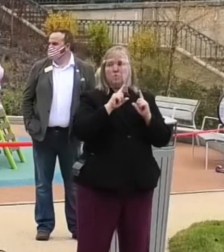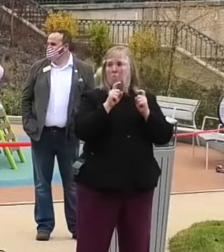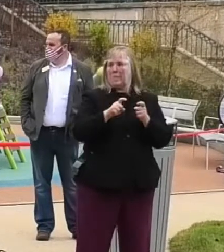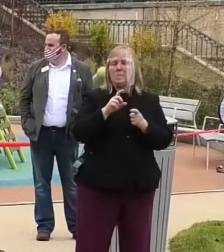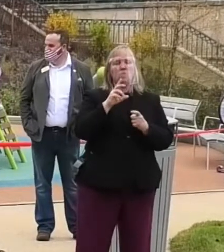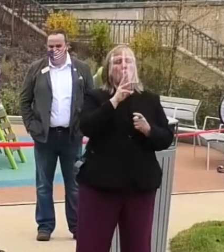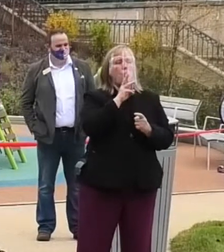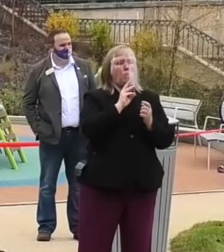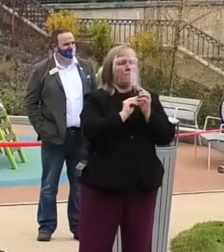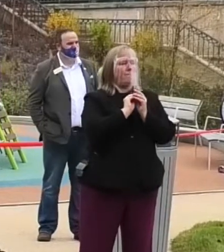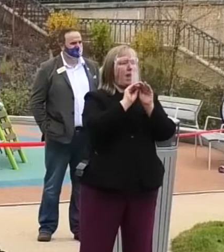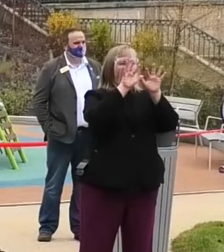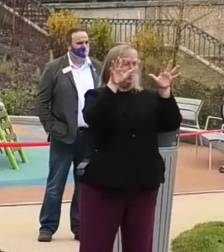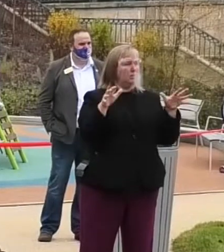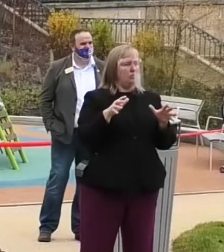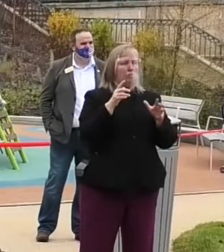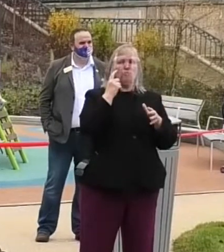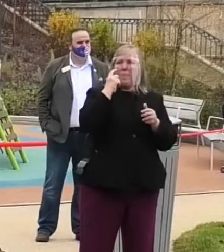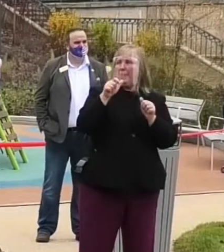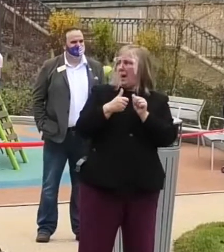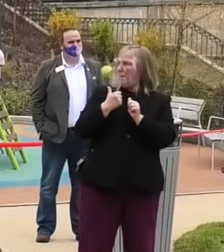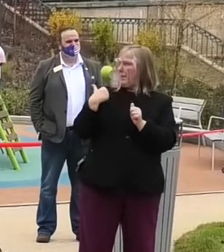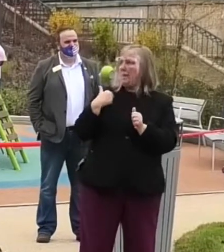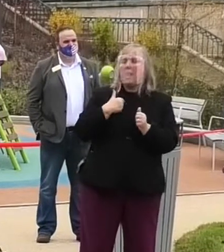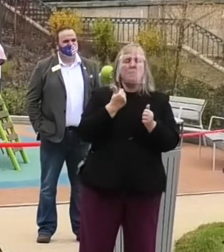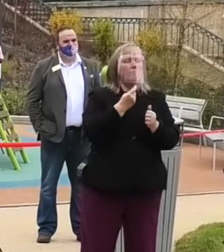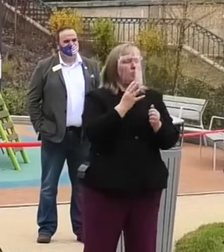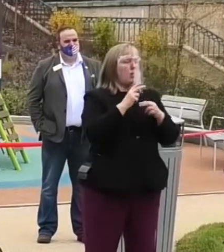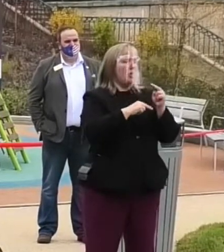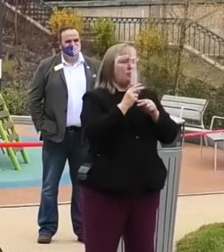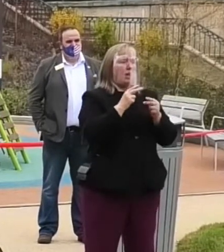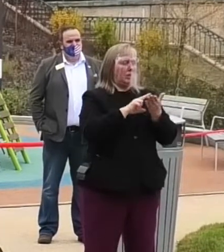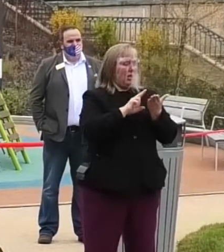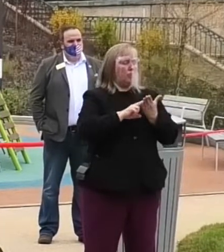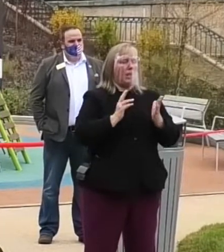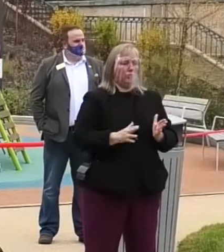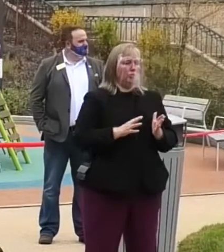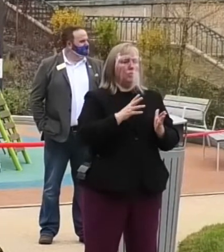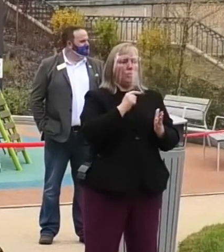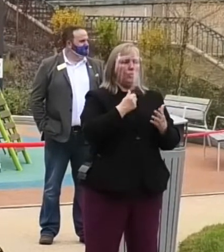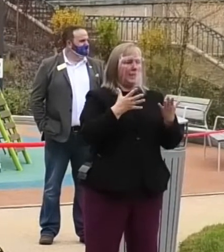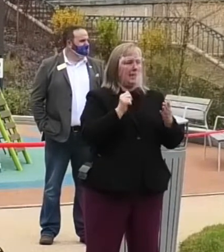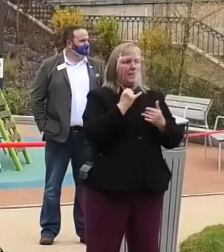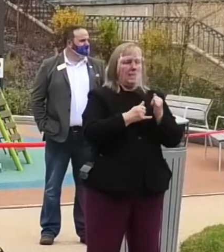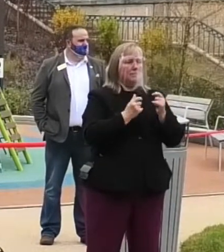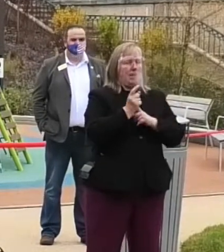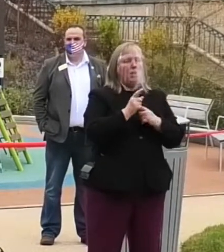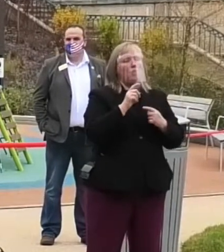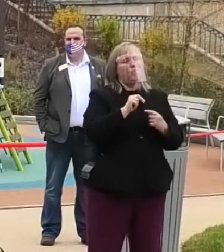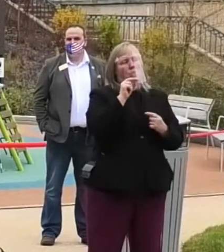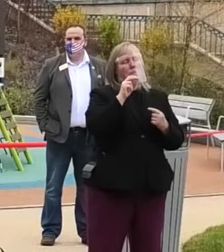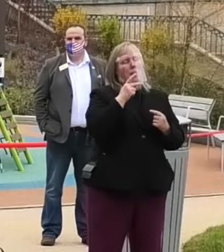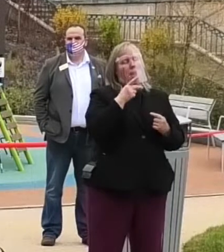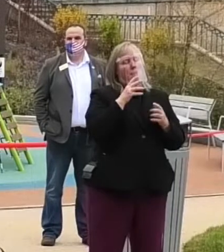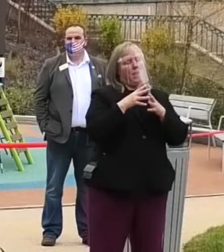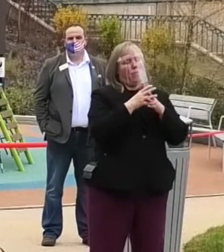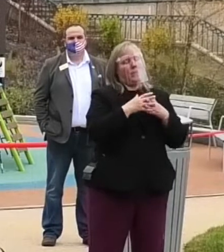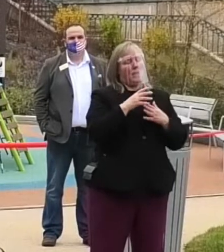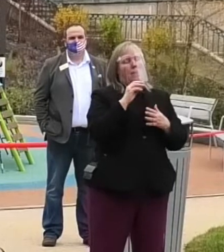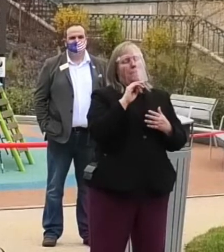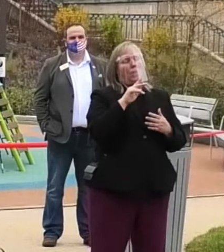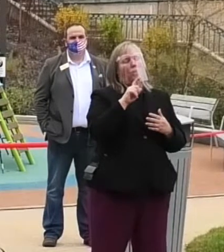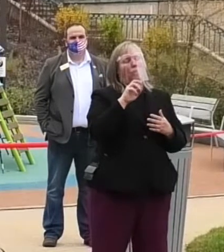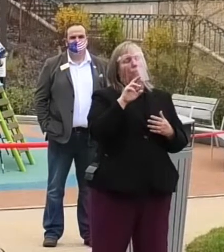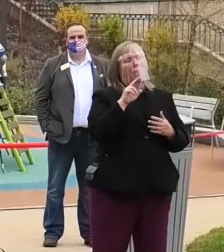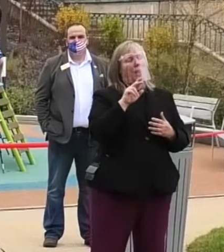behind me. Also, a few contractors who did some last minute work for us, North American Millwright, Sparks at Play,